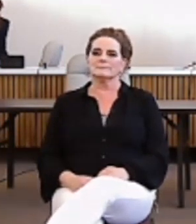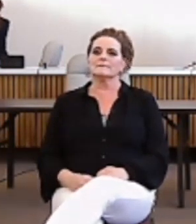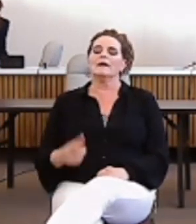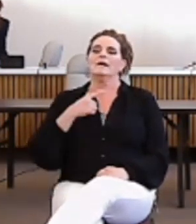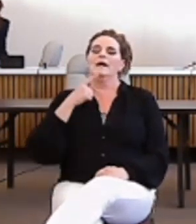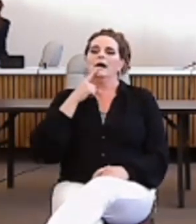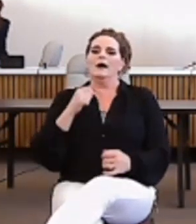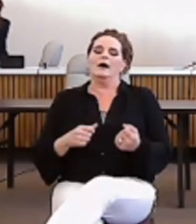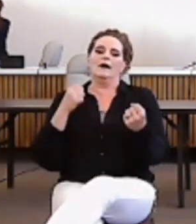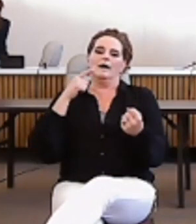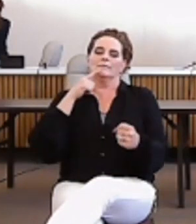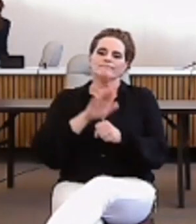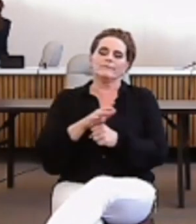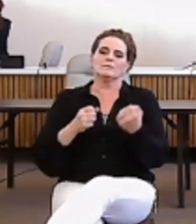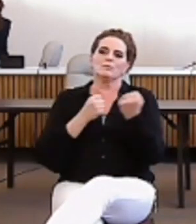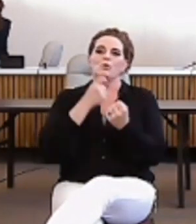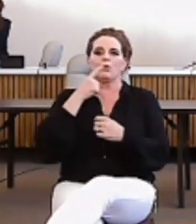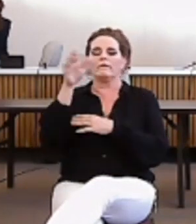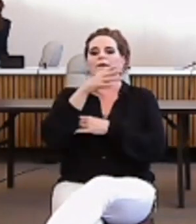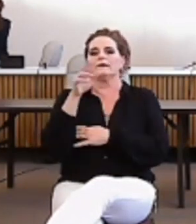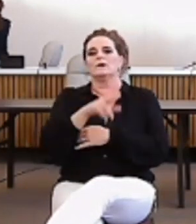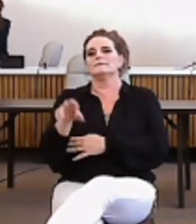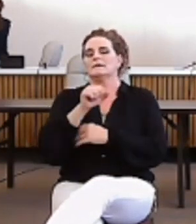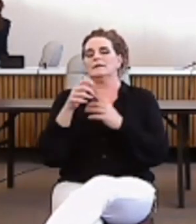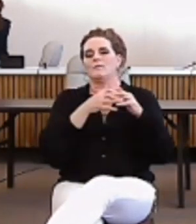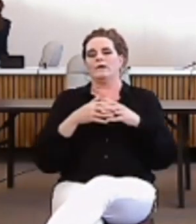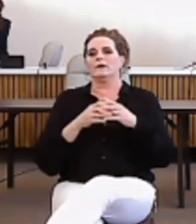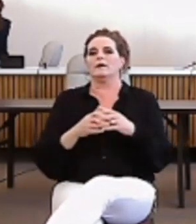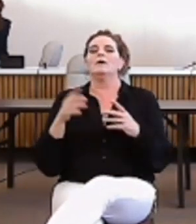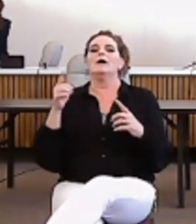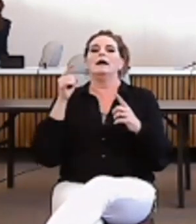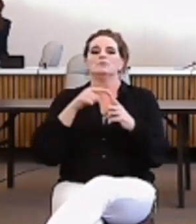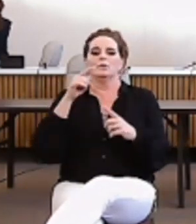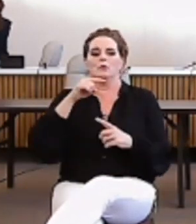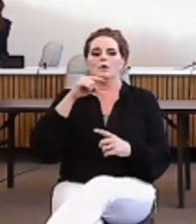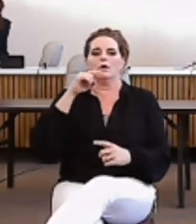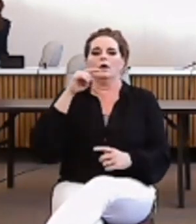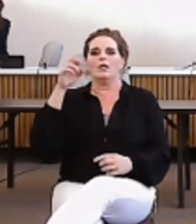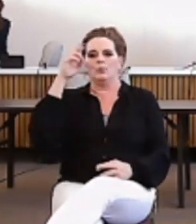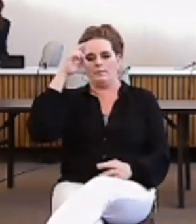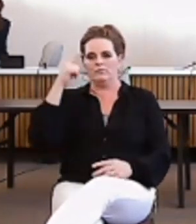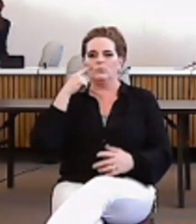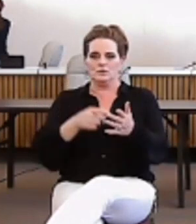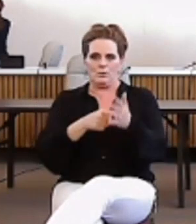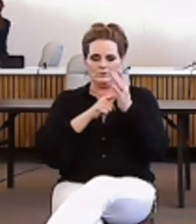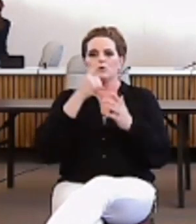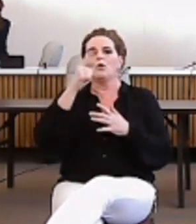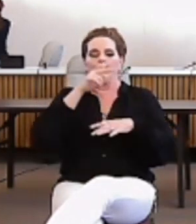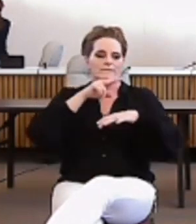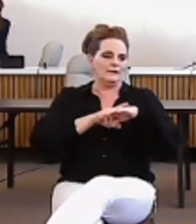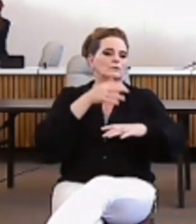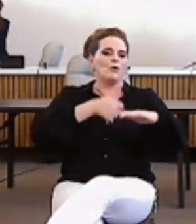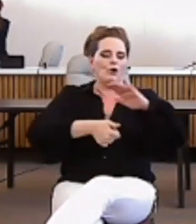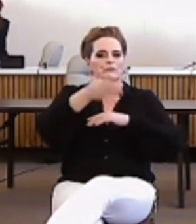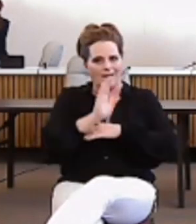Pledge allegiance to the flag of the United States of America, to the republic for which it stands, one